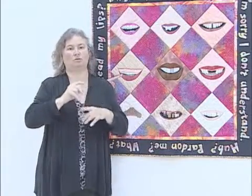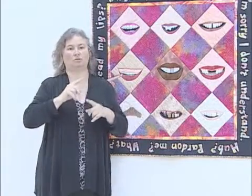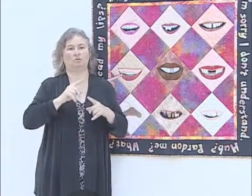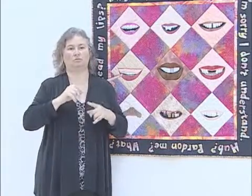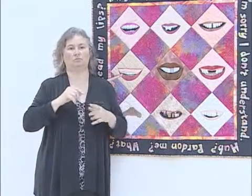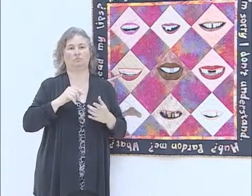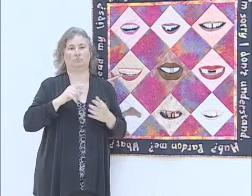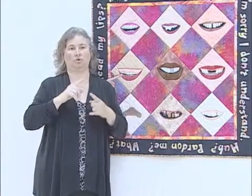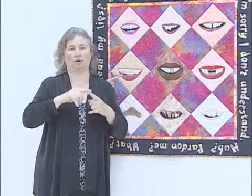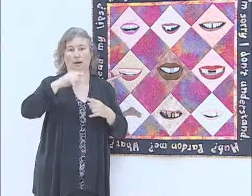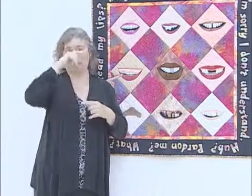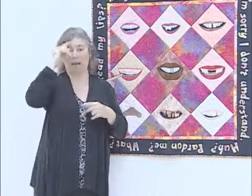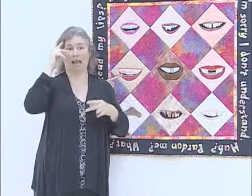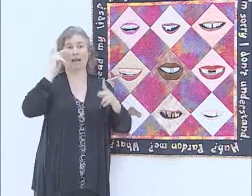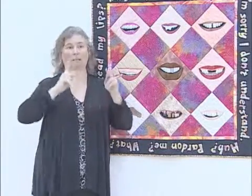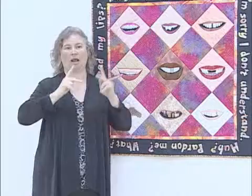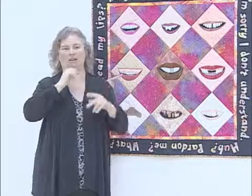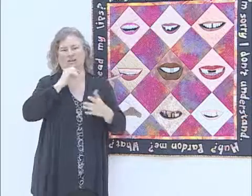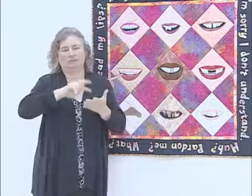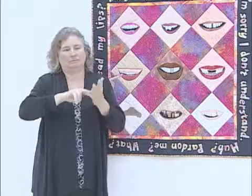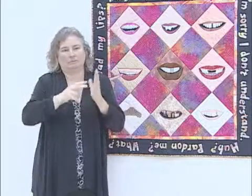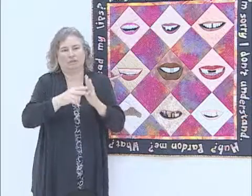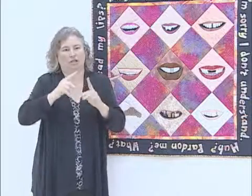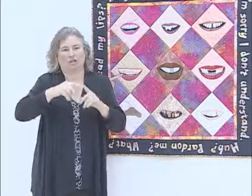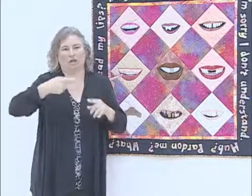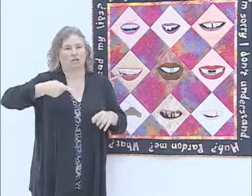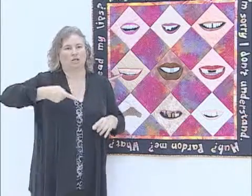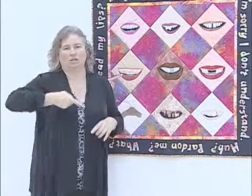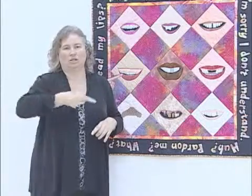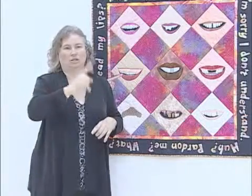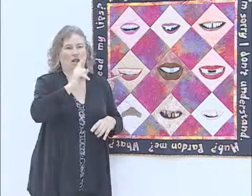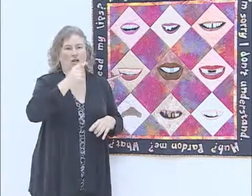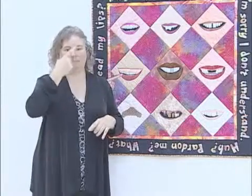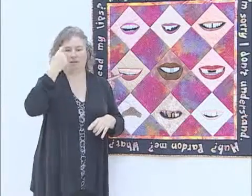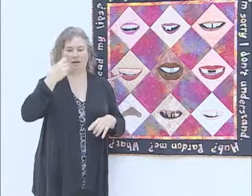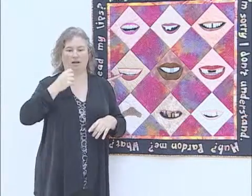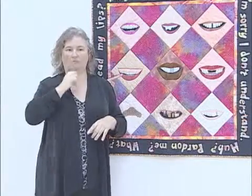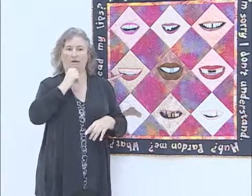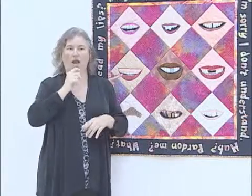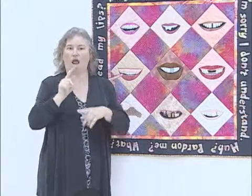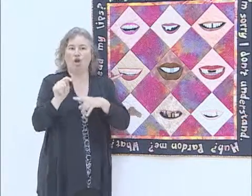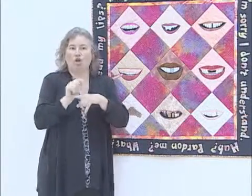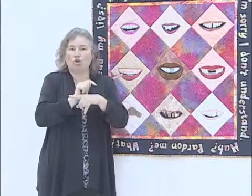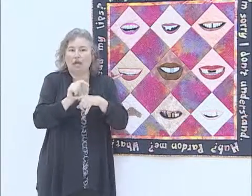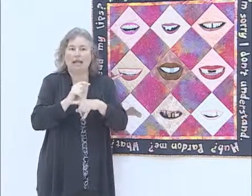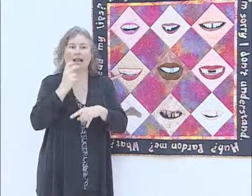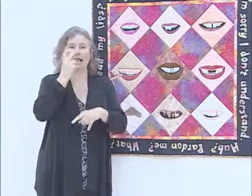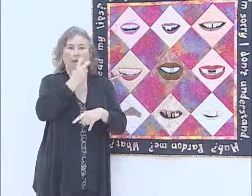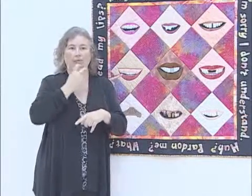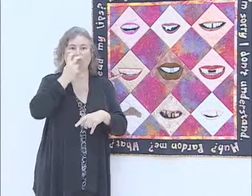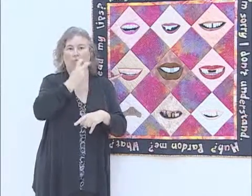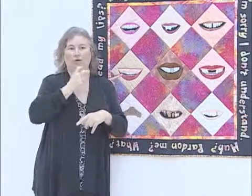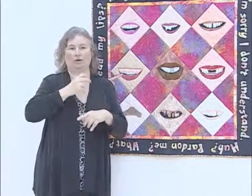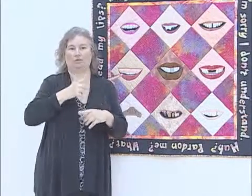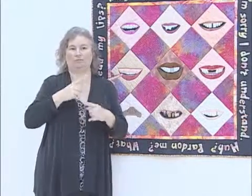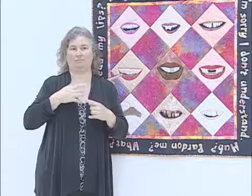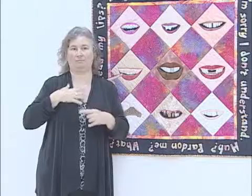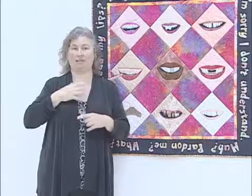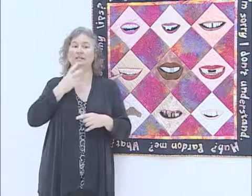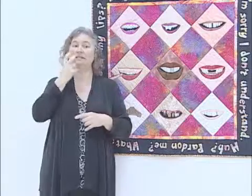Another interesting fact is that I'm not used to Black people's speech. Now, I don't mean to be insulting at all, but I was trained to lip read by